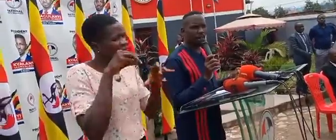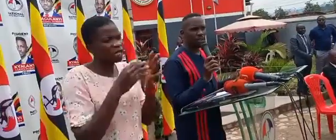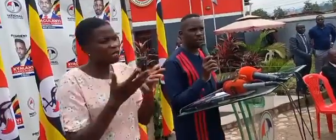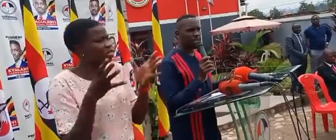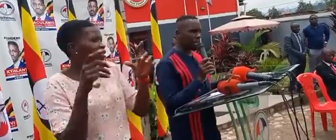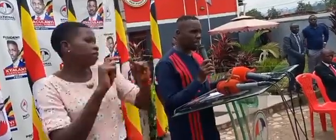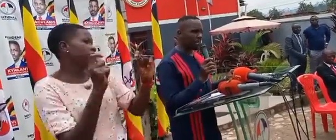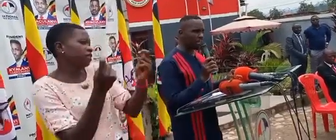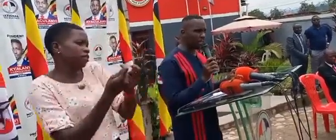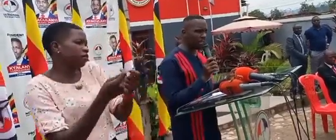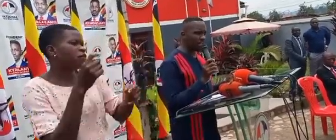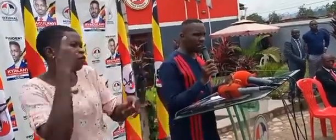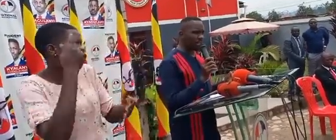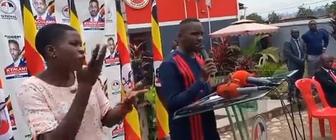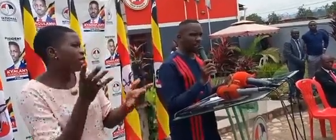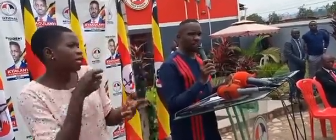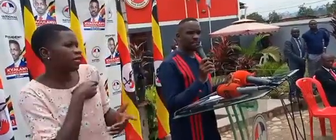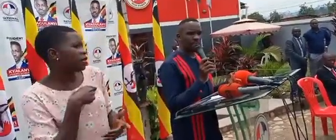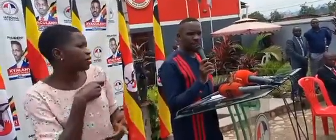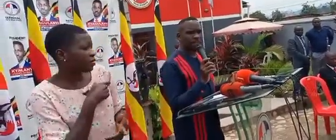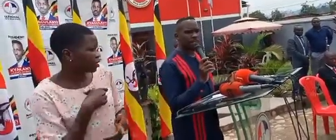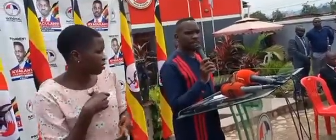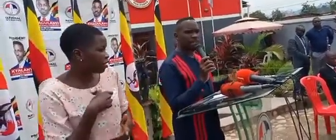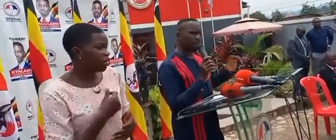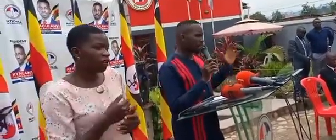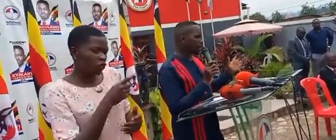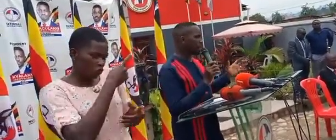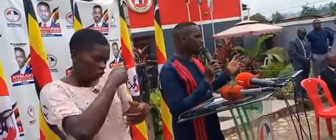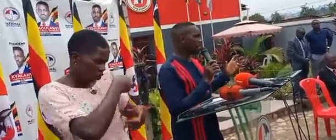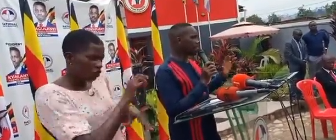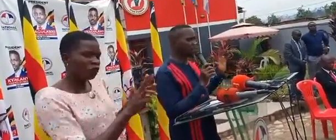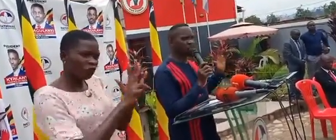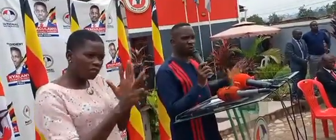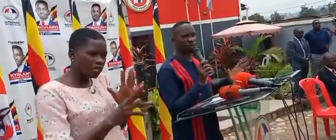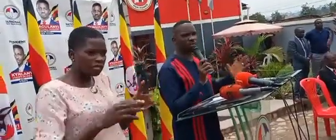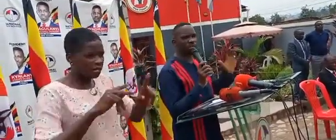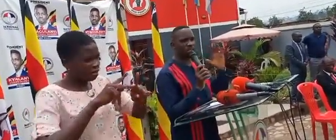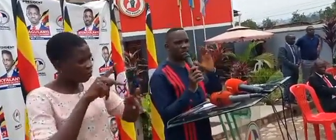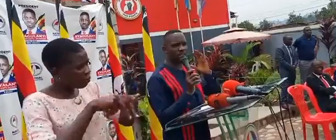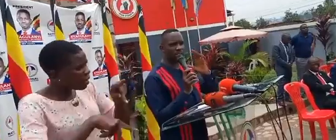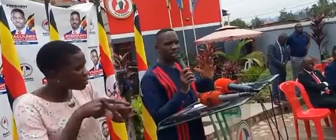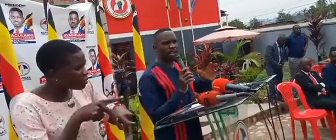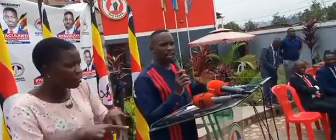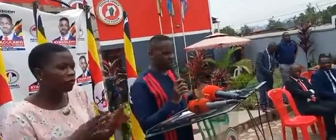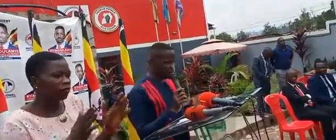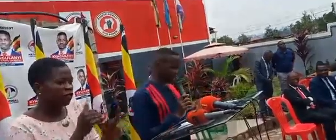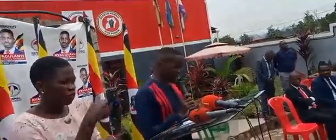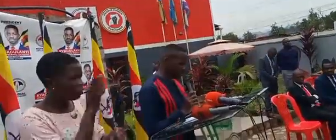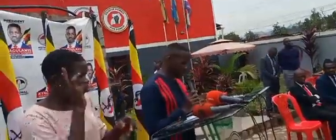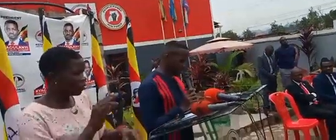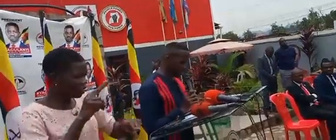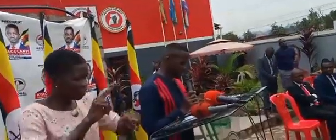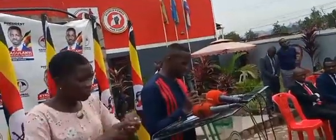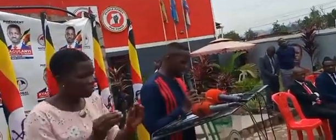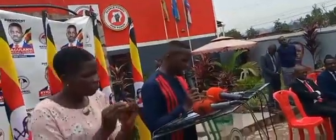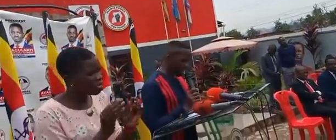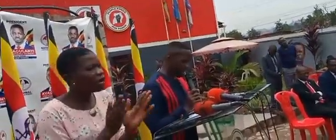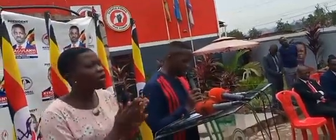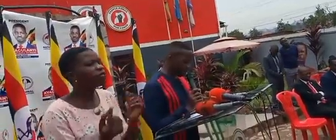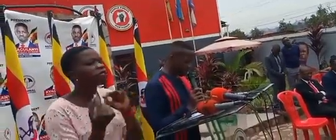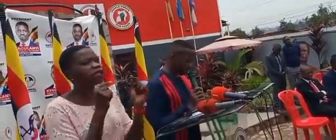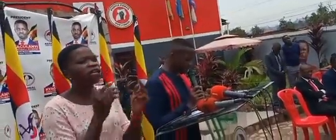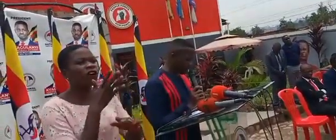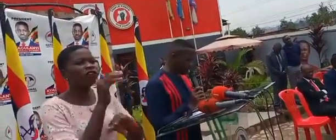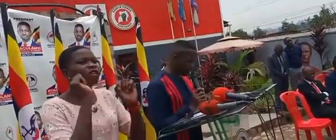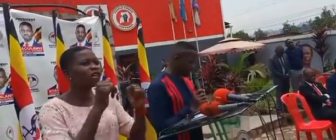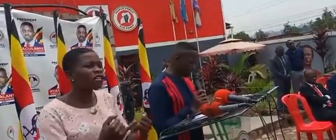team of any candidate. As a party, as a parliamentary caucus, we are going to discuss and we shall communicate